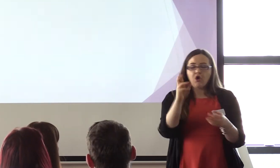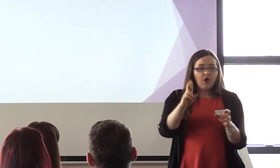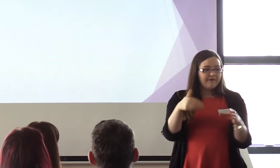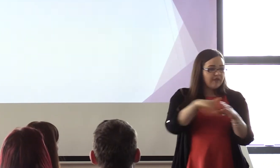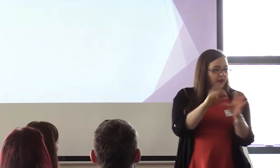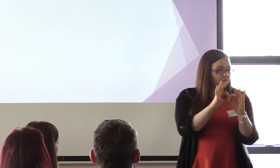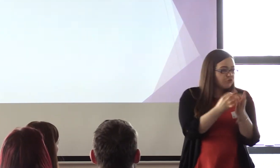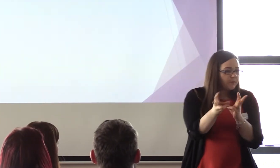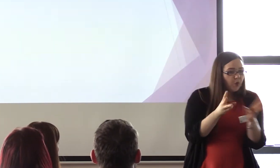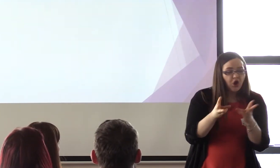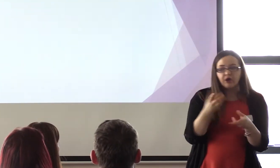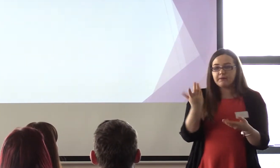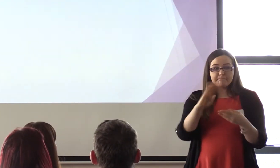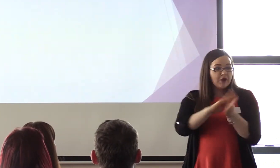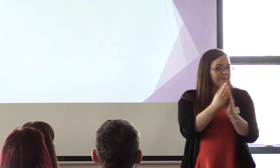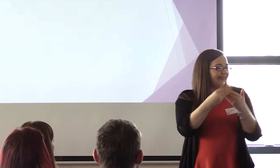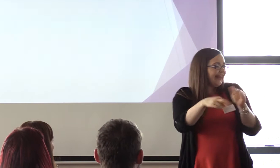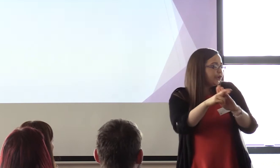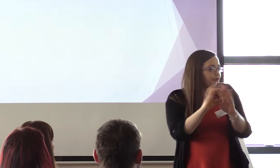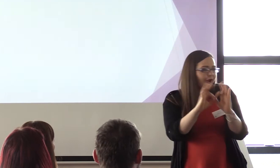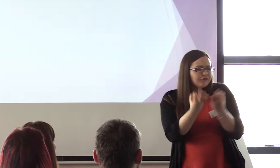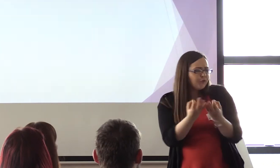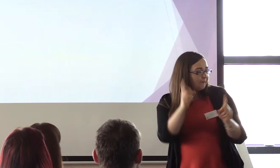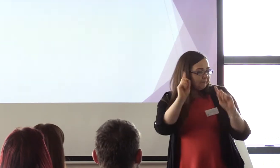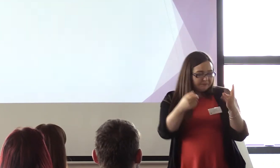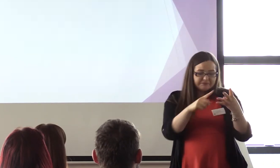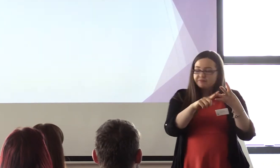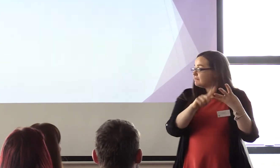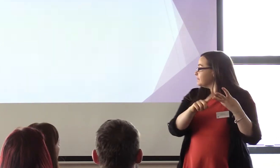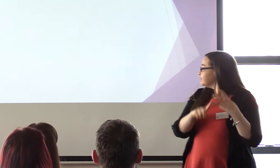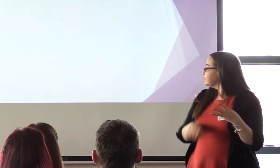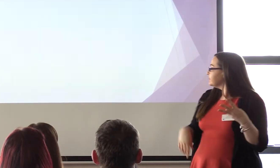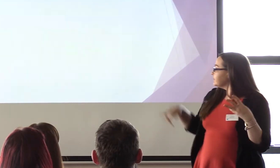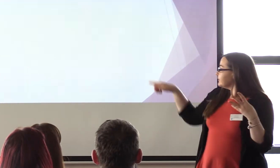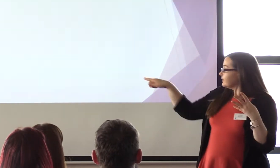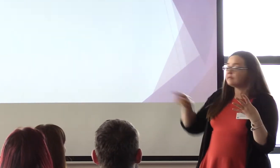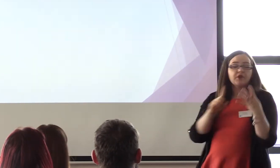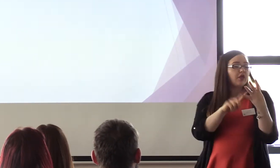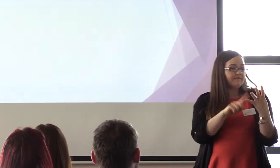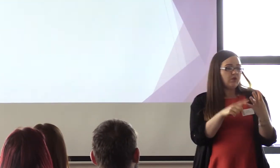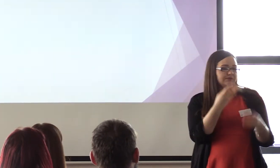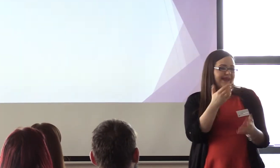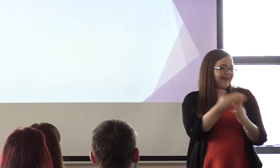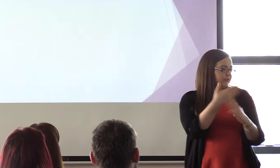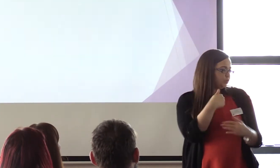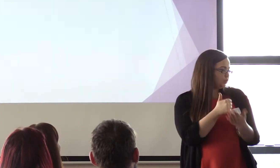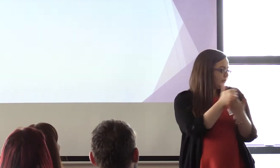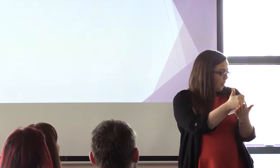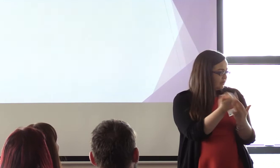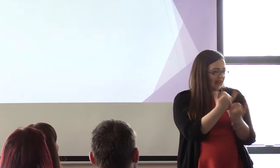classroom discussions, would the deaf person have the confidence to engage in the group work or to ask questions? And then equally,